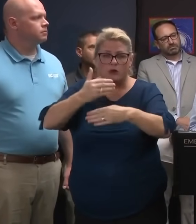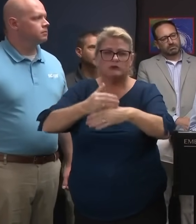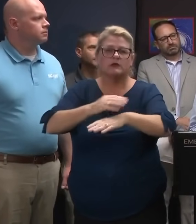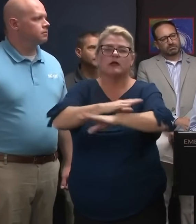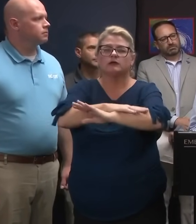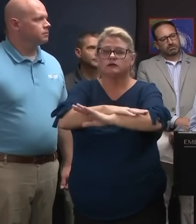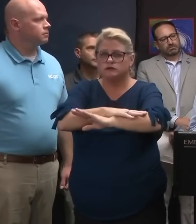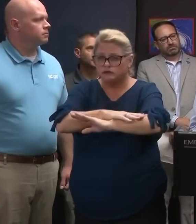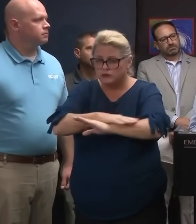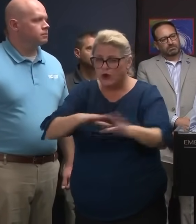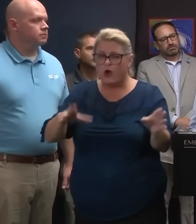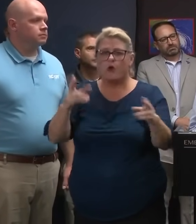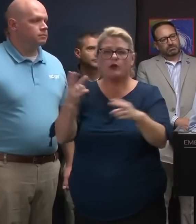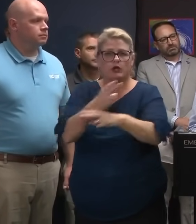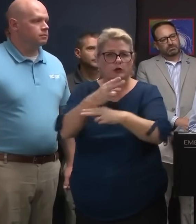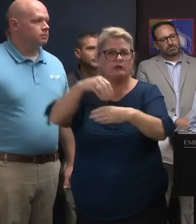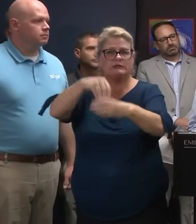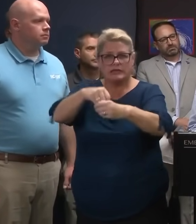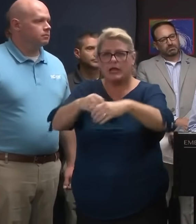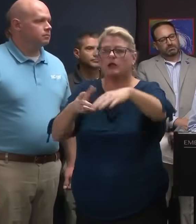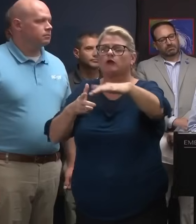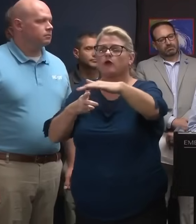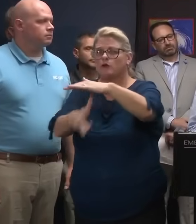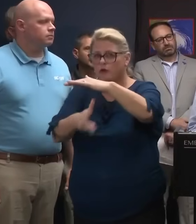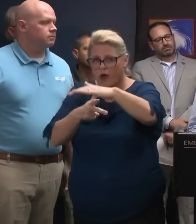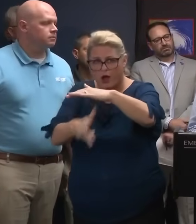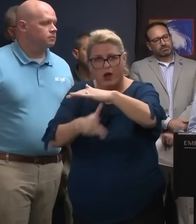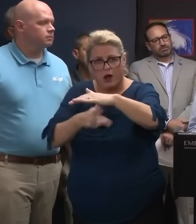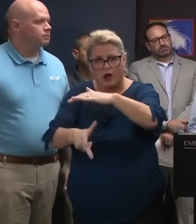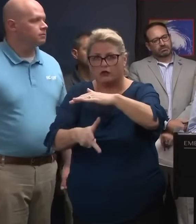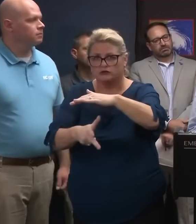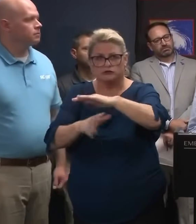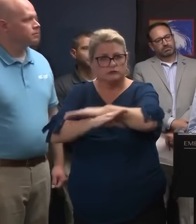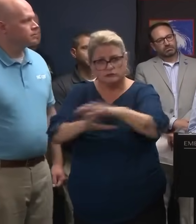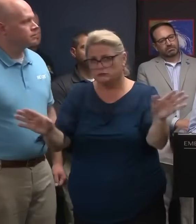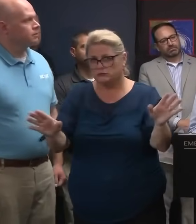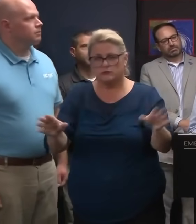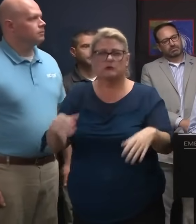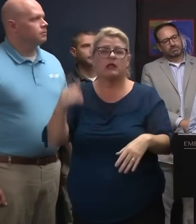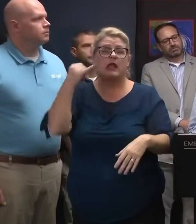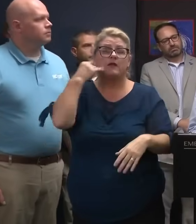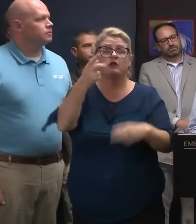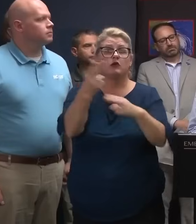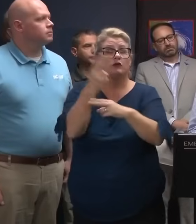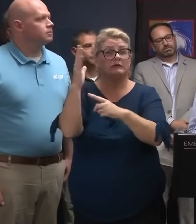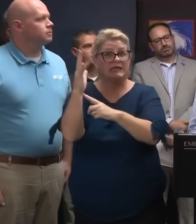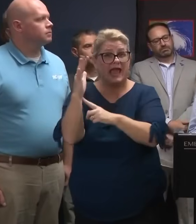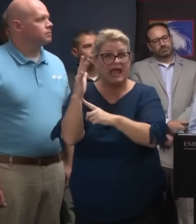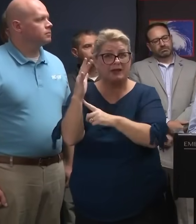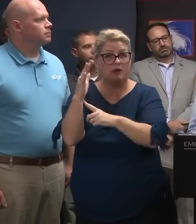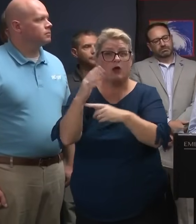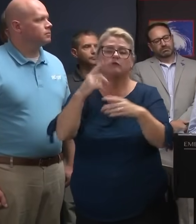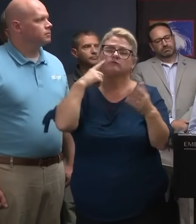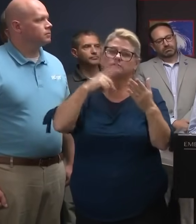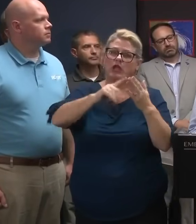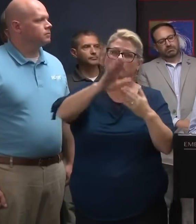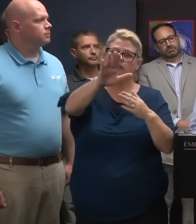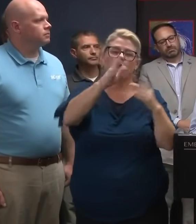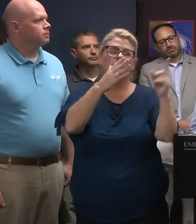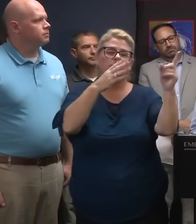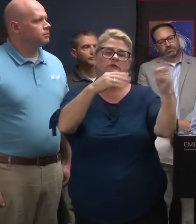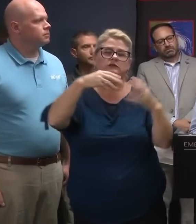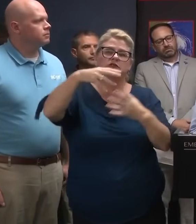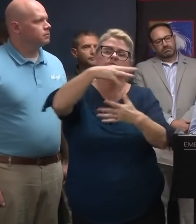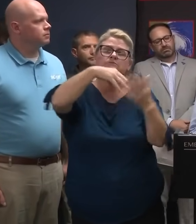in an attached garage. For candle safety, if you're using candles, be sure to check your smoke alarms to make sure